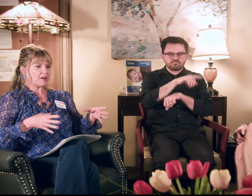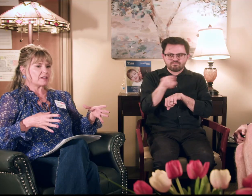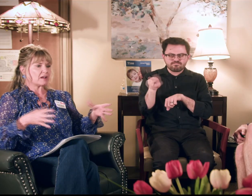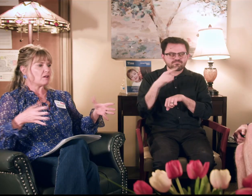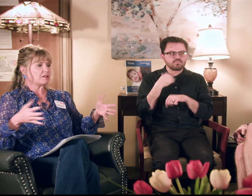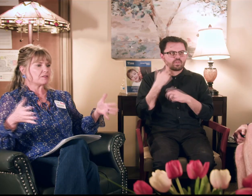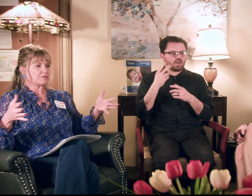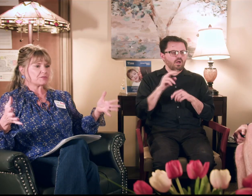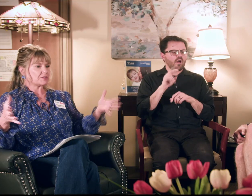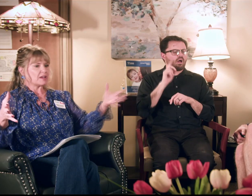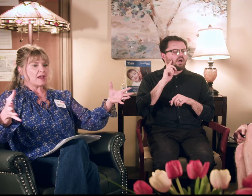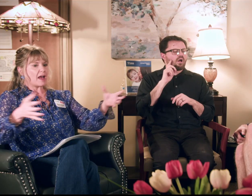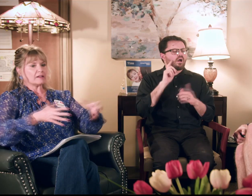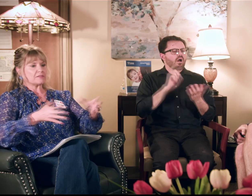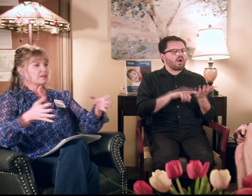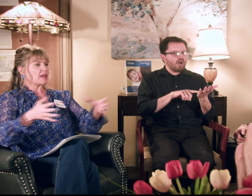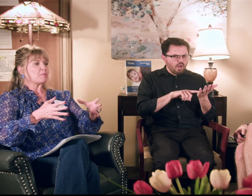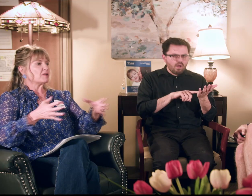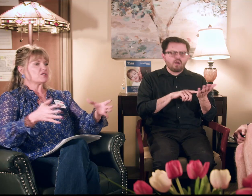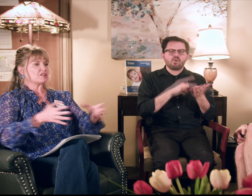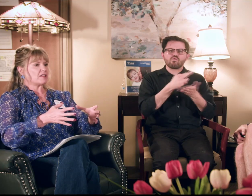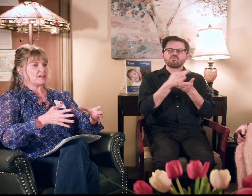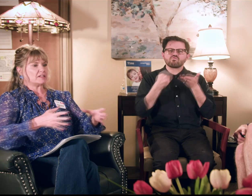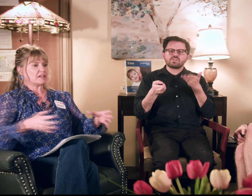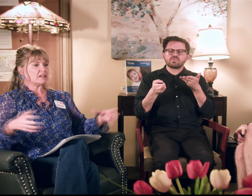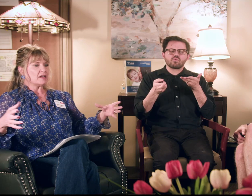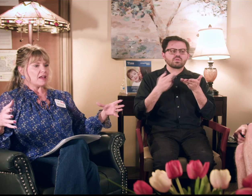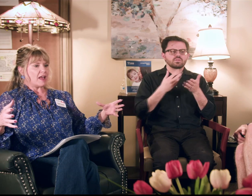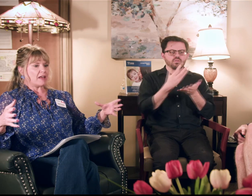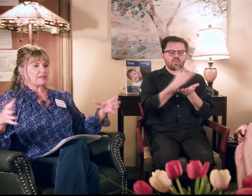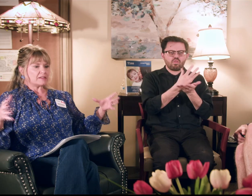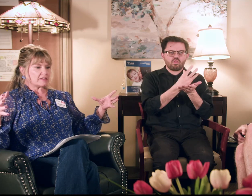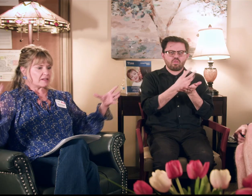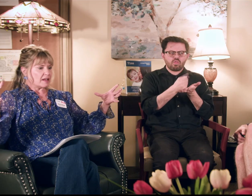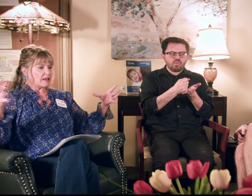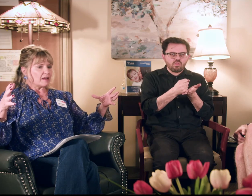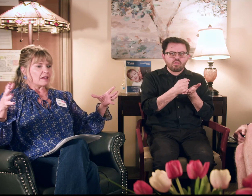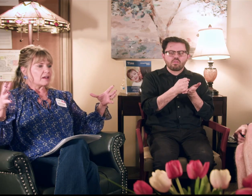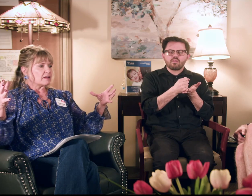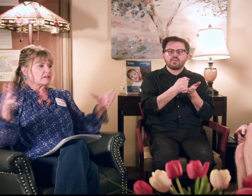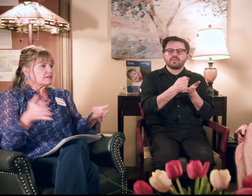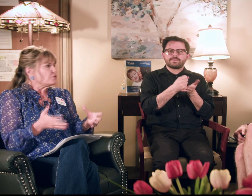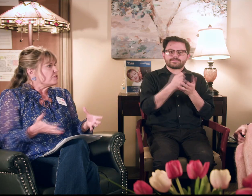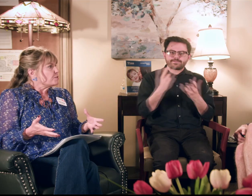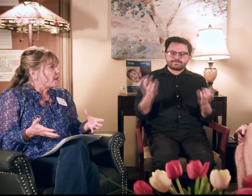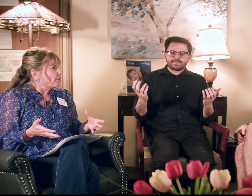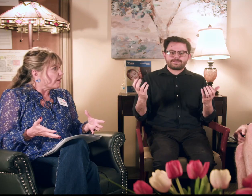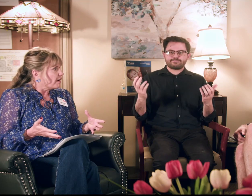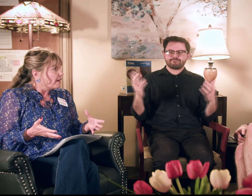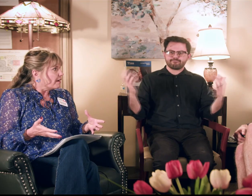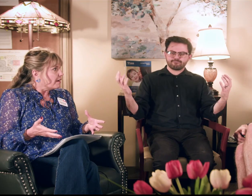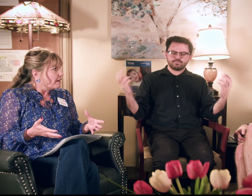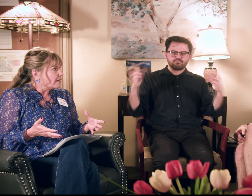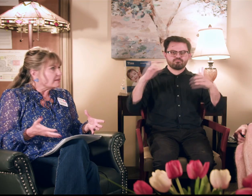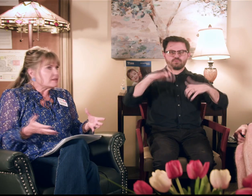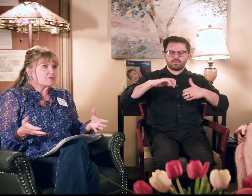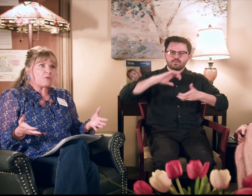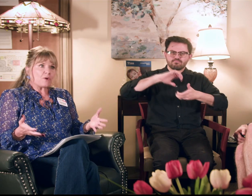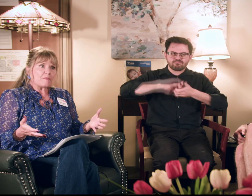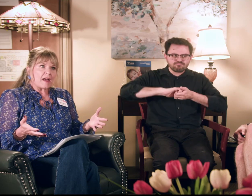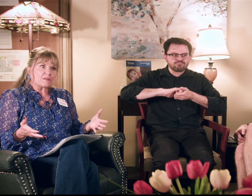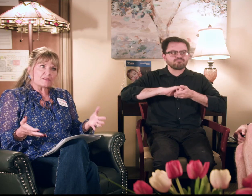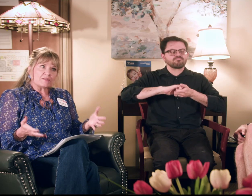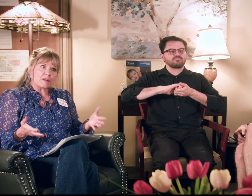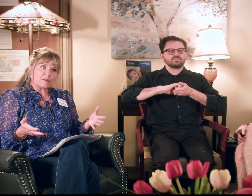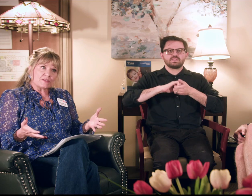came together. I call it the first act of collaboration that they did, and they said, let's do this better.